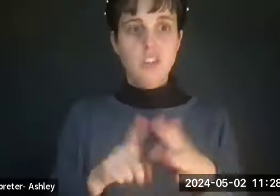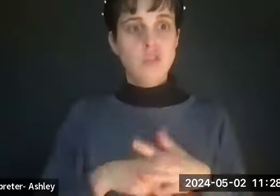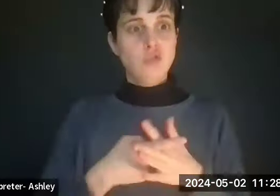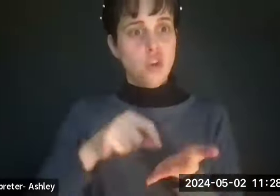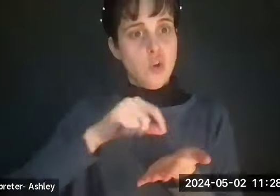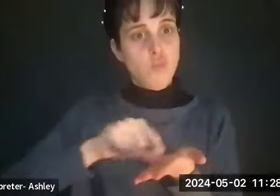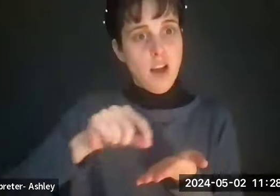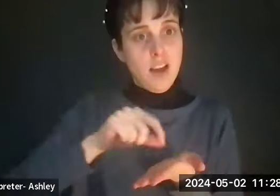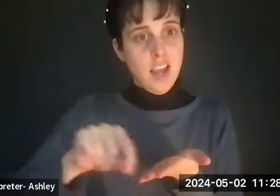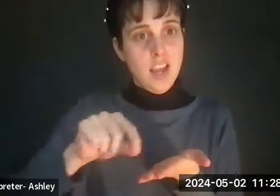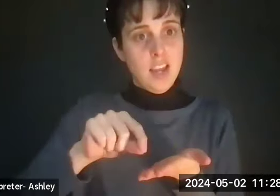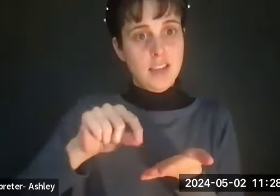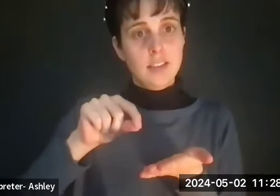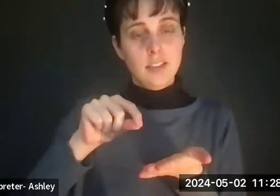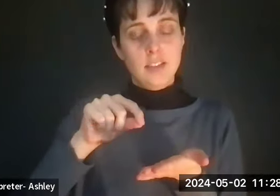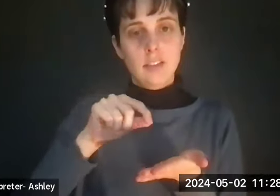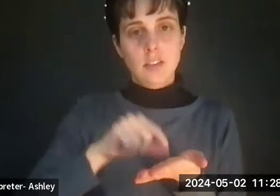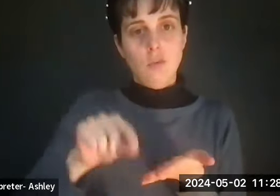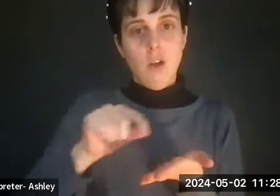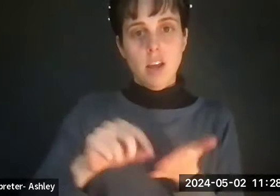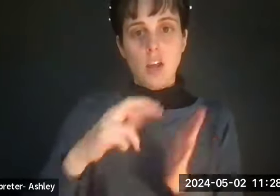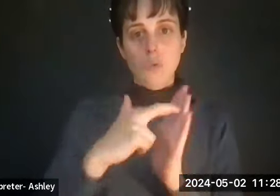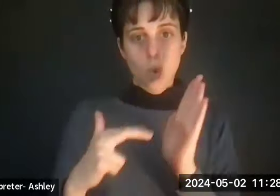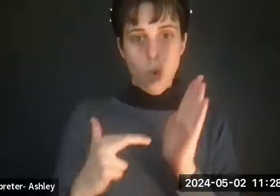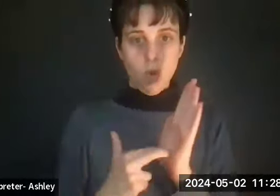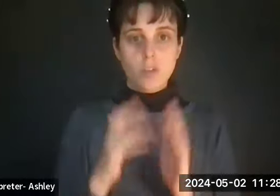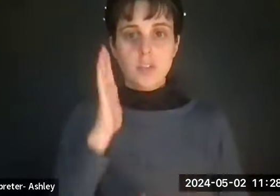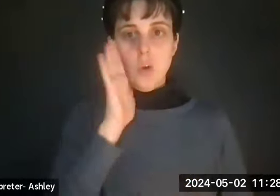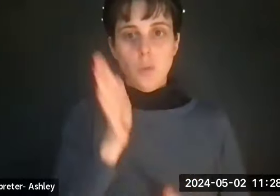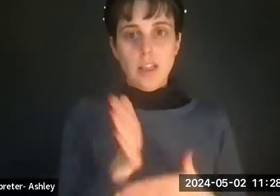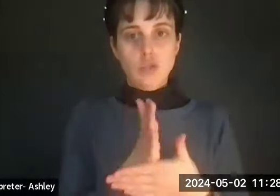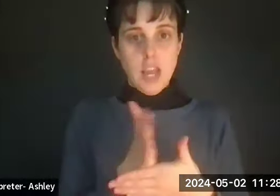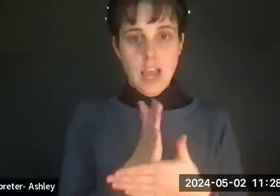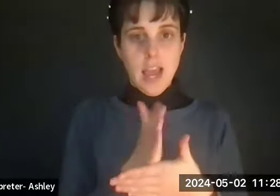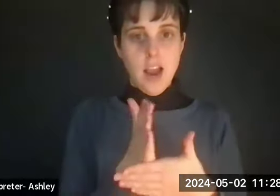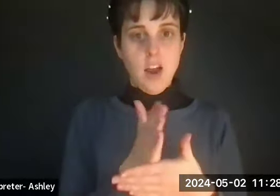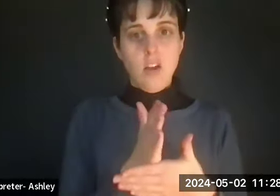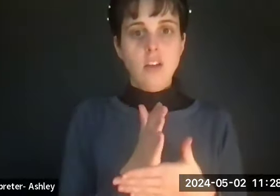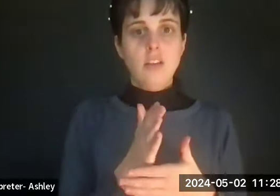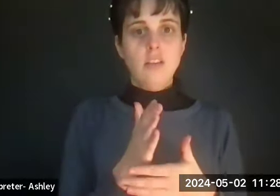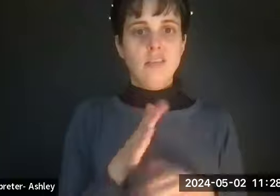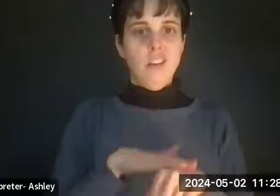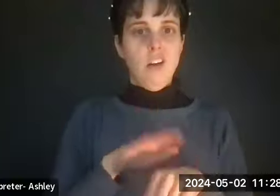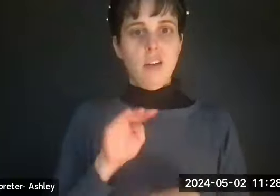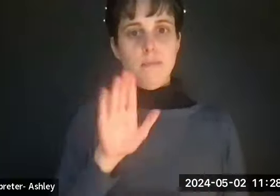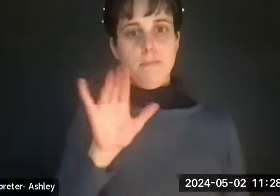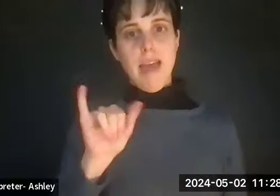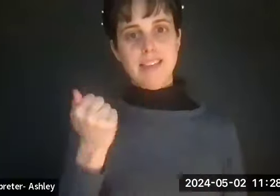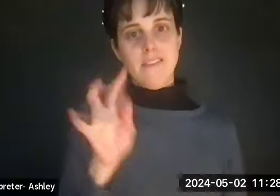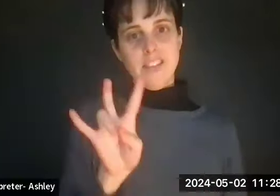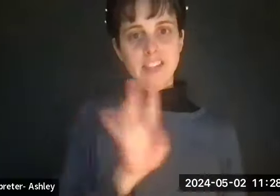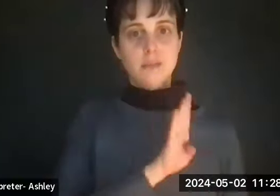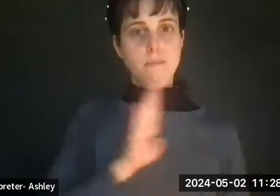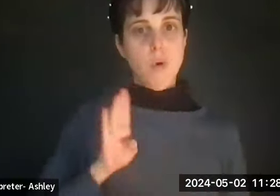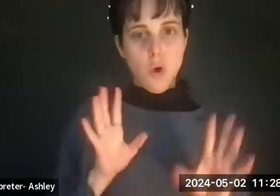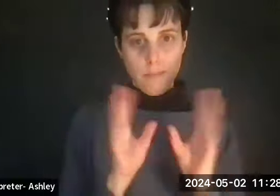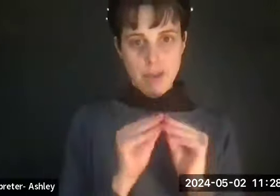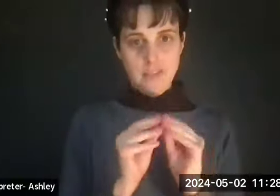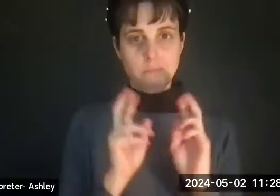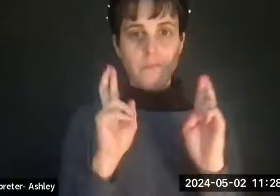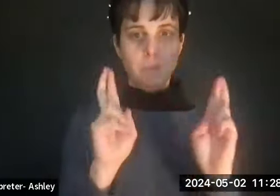finalizing these rules at their May 17th board meeting. We anticipate these rules will be filed by July 1st,